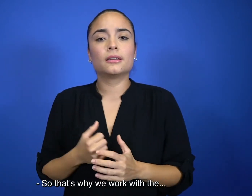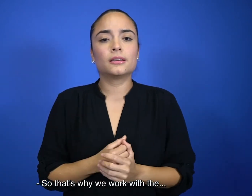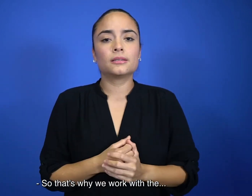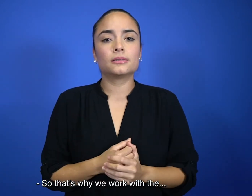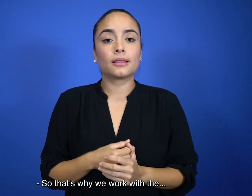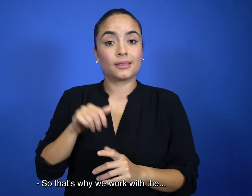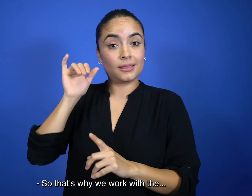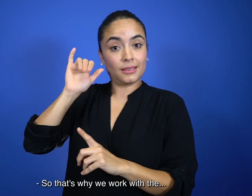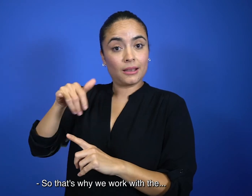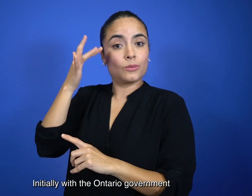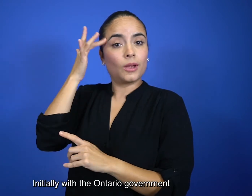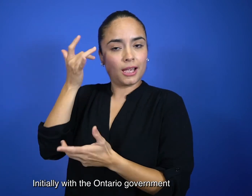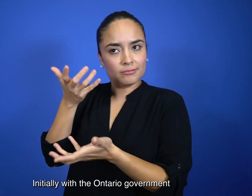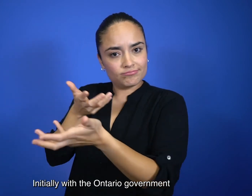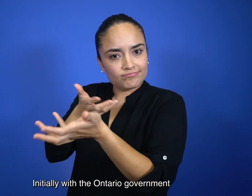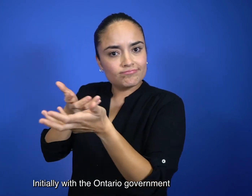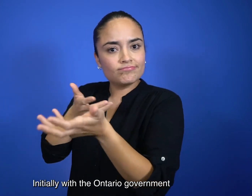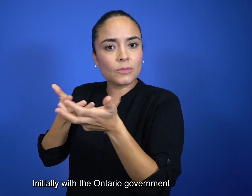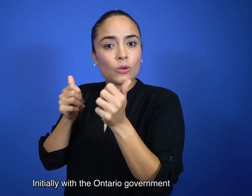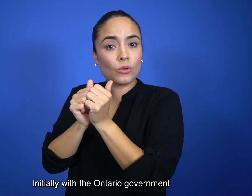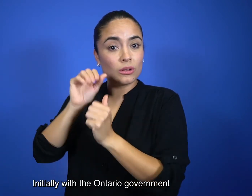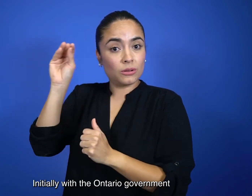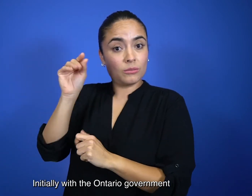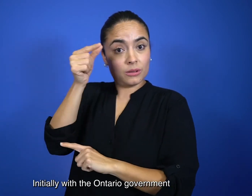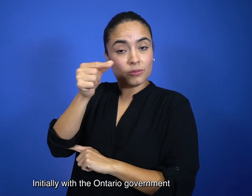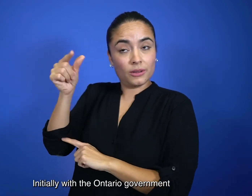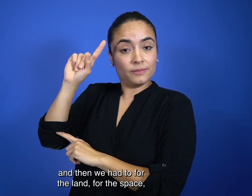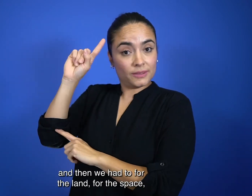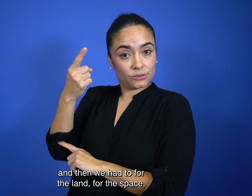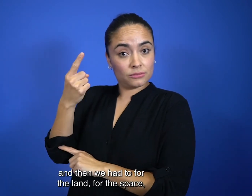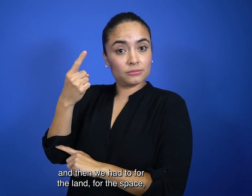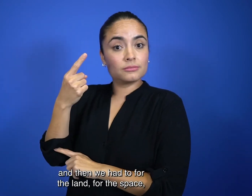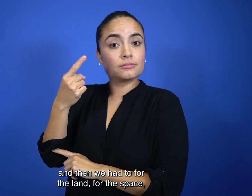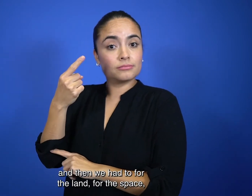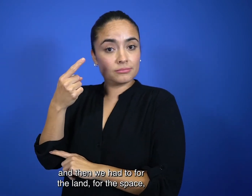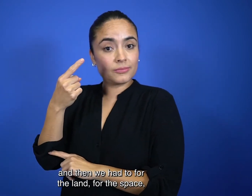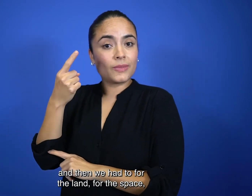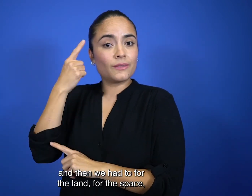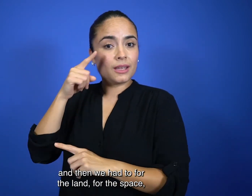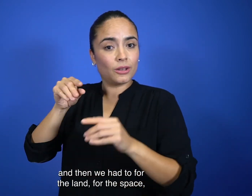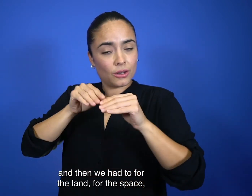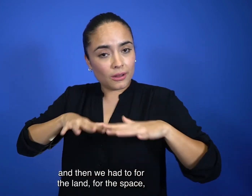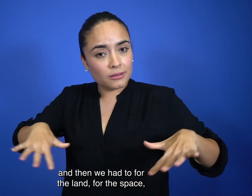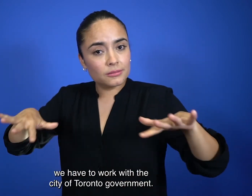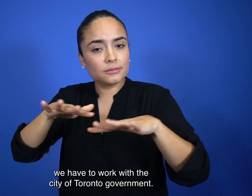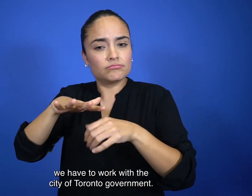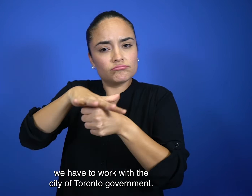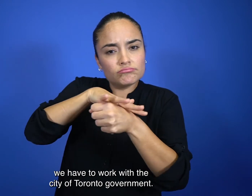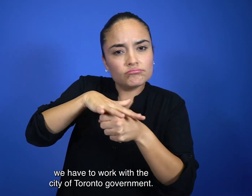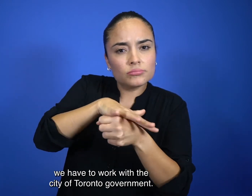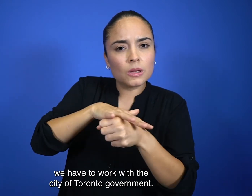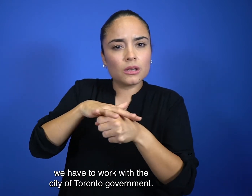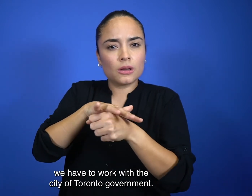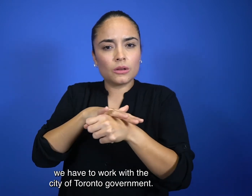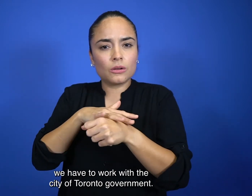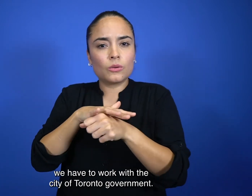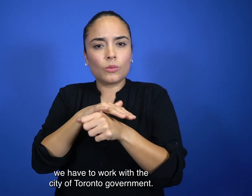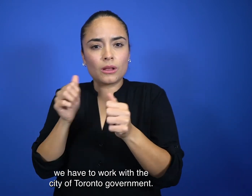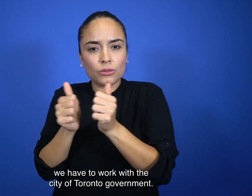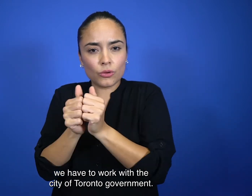we work initially with the Ontario government, and then we had to, for the land, for the space, we had to work with the City of Toronto